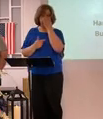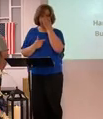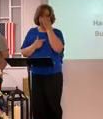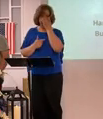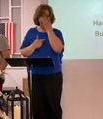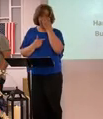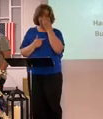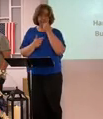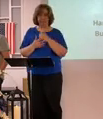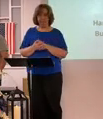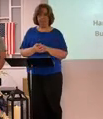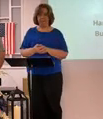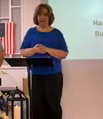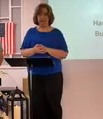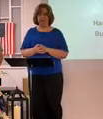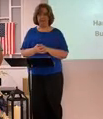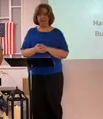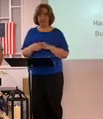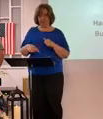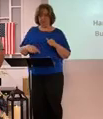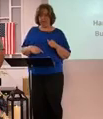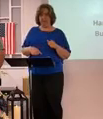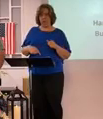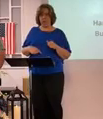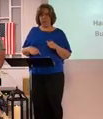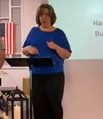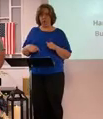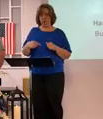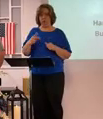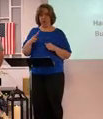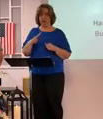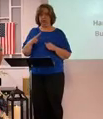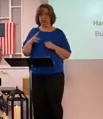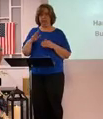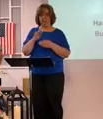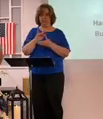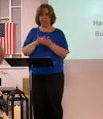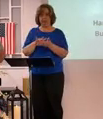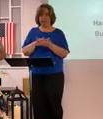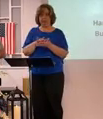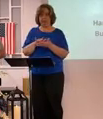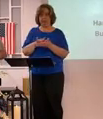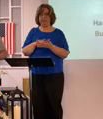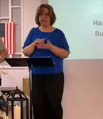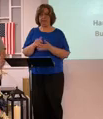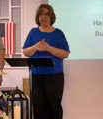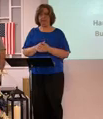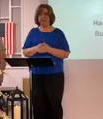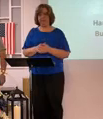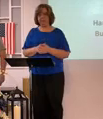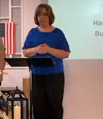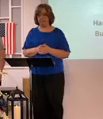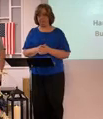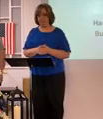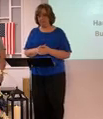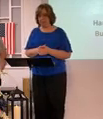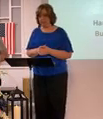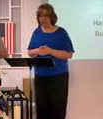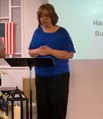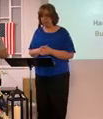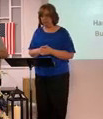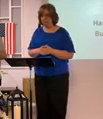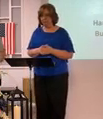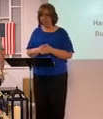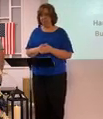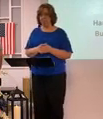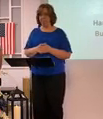his medication. So, part of his heart didn't close up, you know, because when you're a baby, you got a part that,